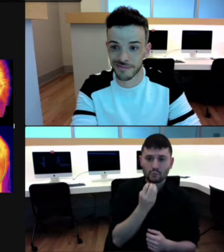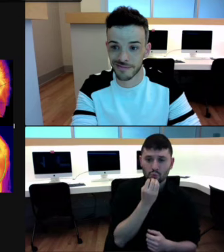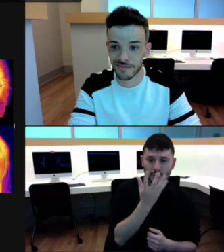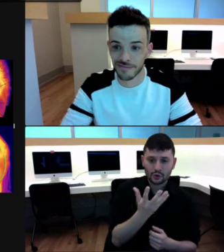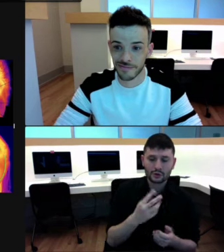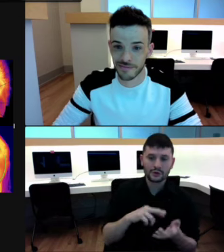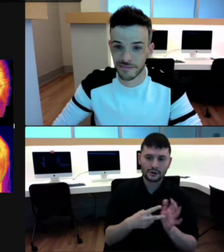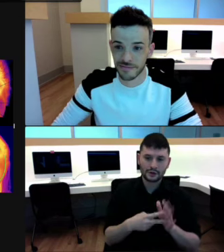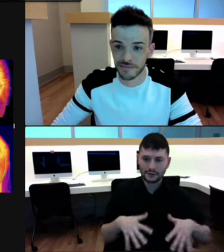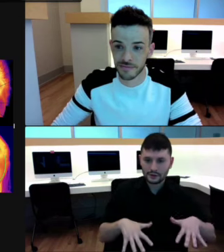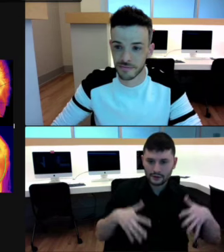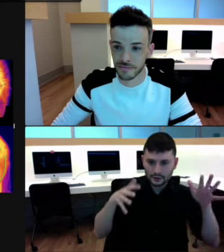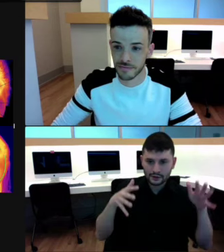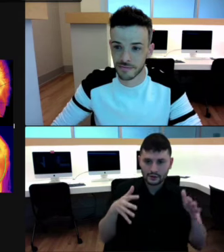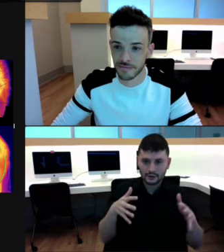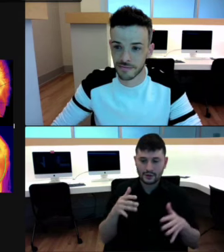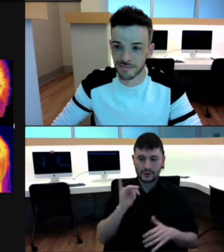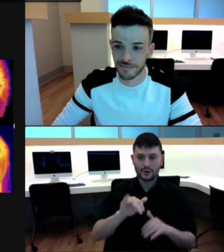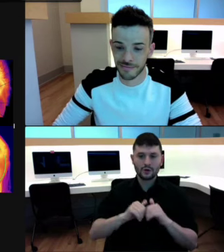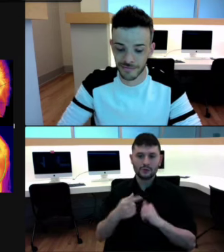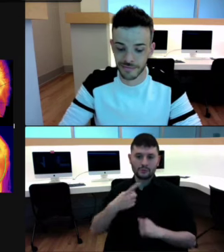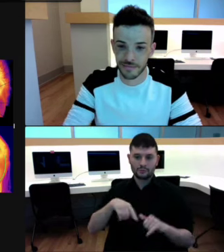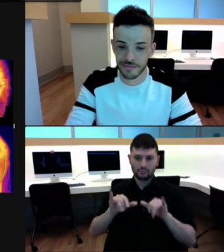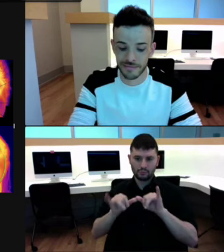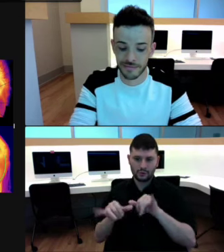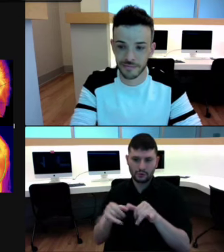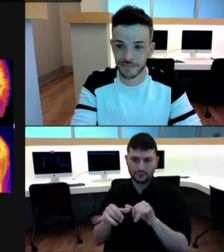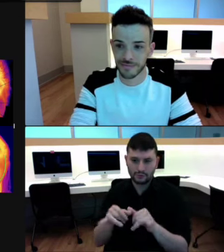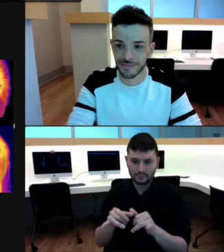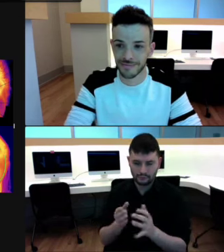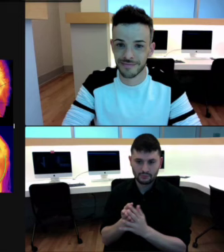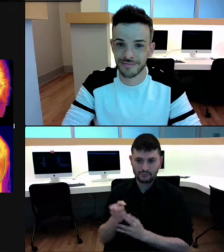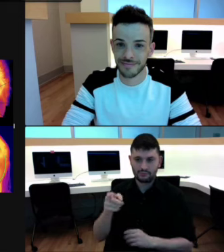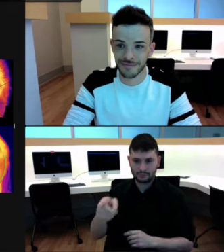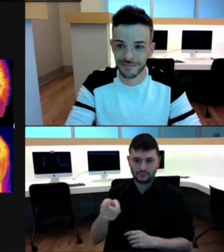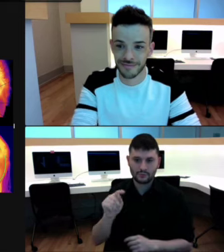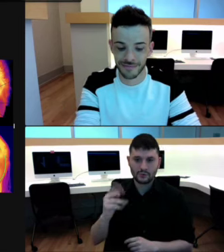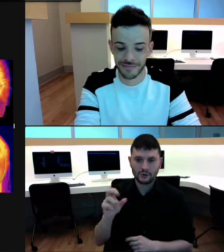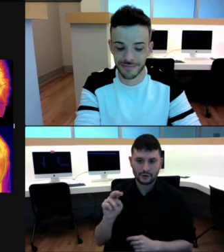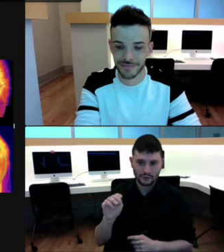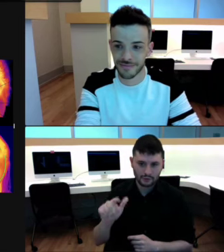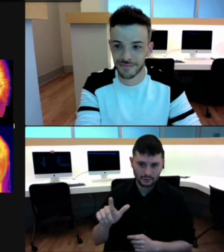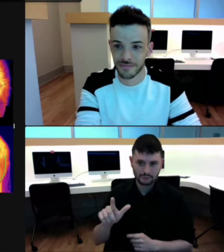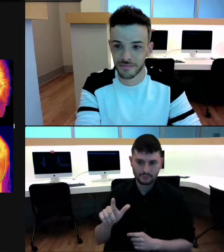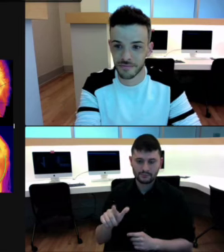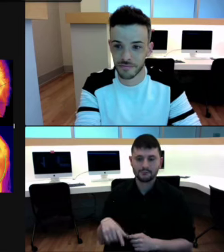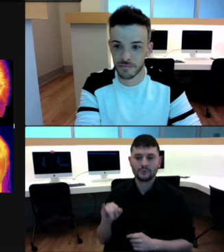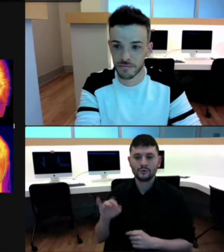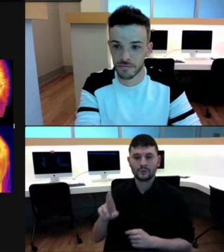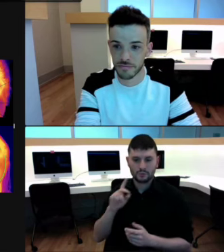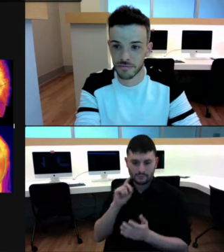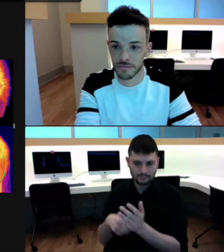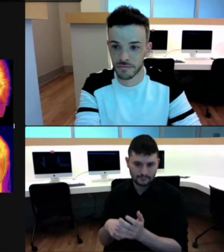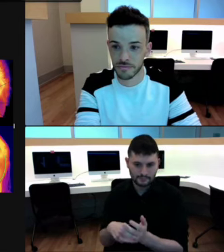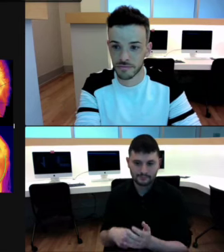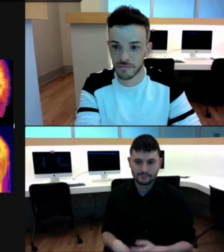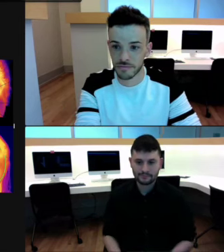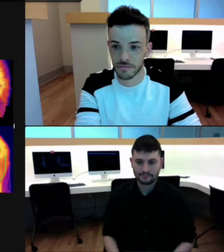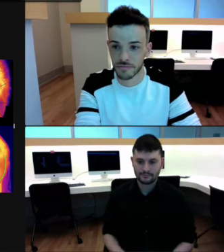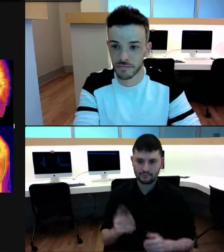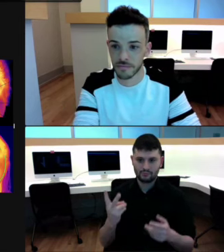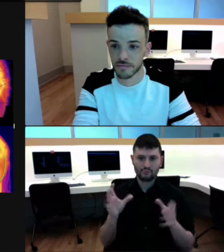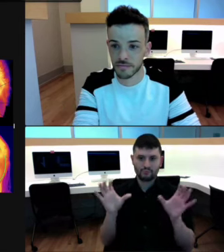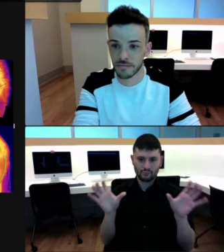looks more blue, that means the nose is colder. If the nose is more red, it's warmer, it means the person is more anxious. So we're able